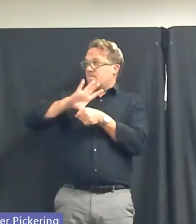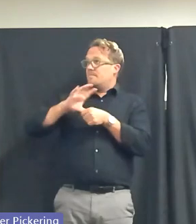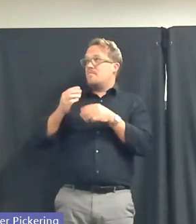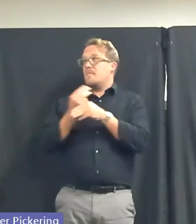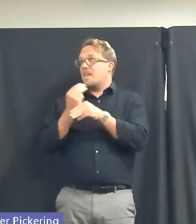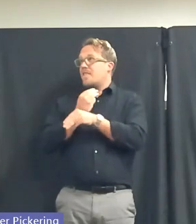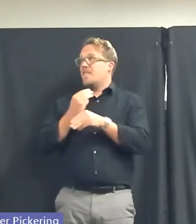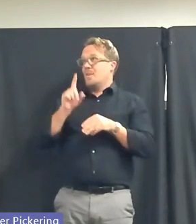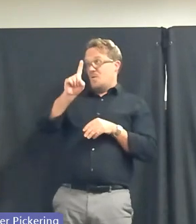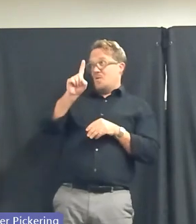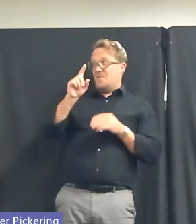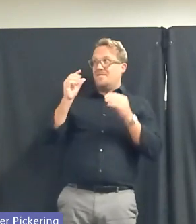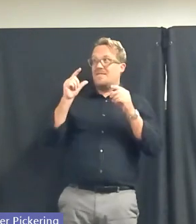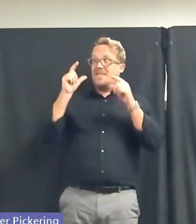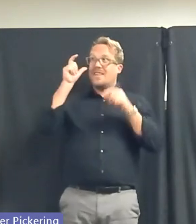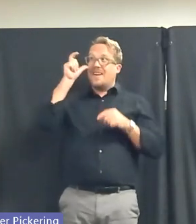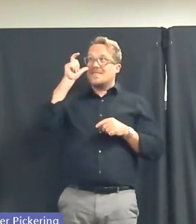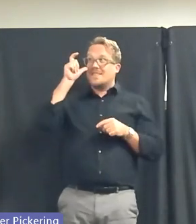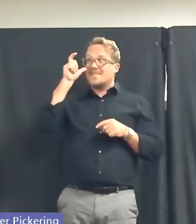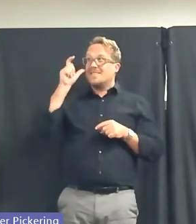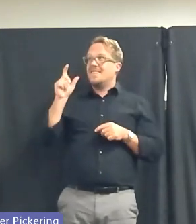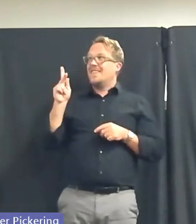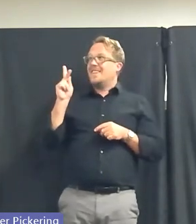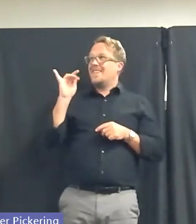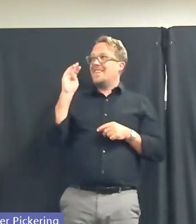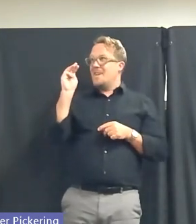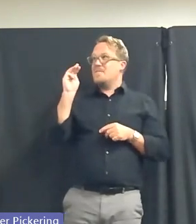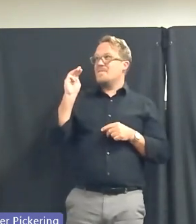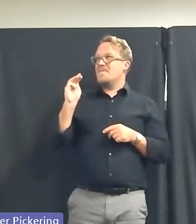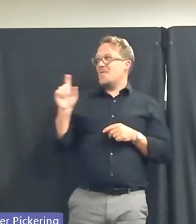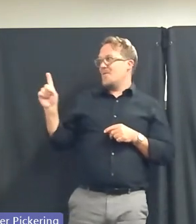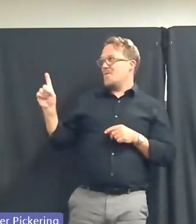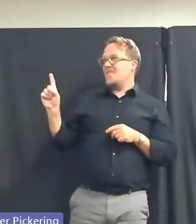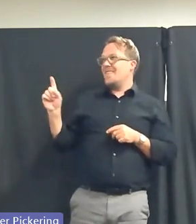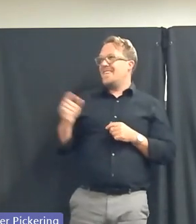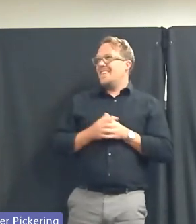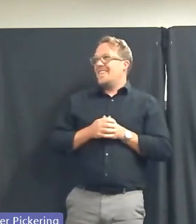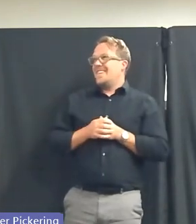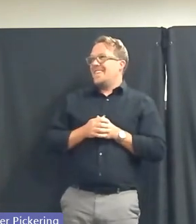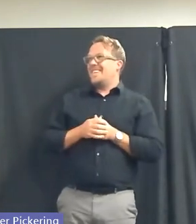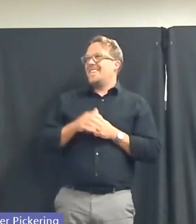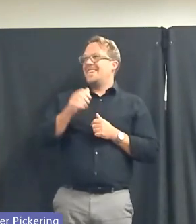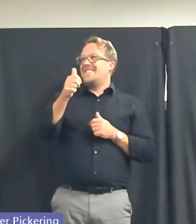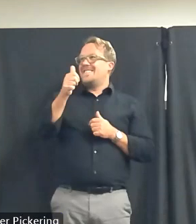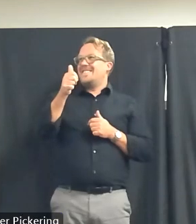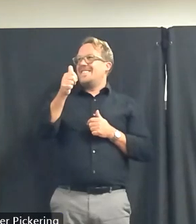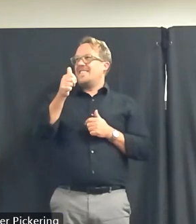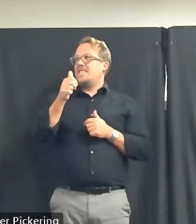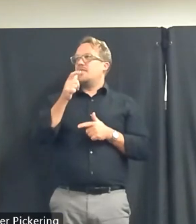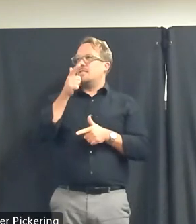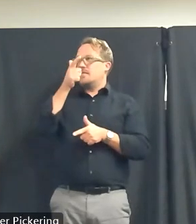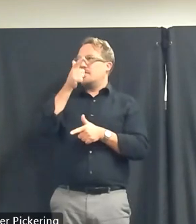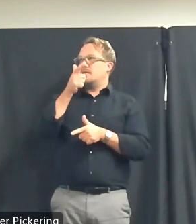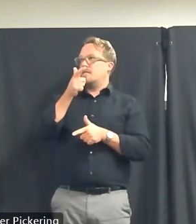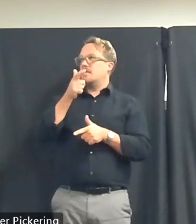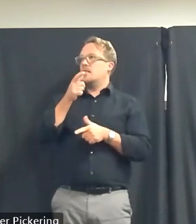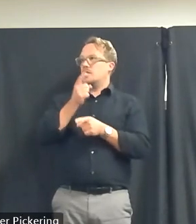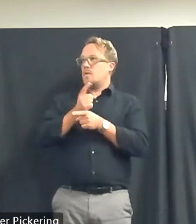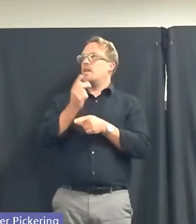I'm counting, I'm not going to promise that my math is the best. I may have to join Kim here. I've got to get my readers.